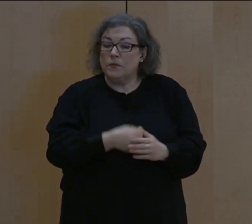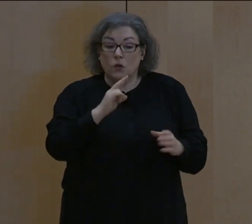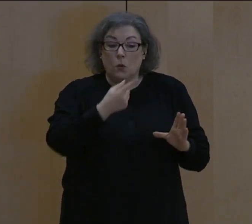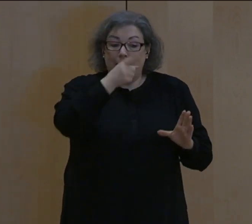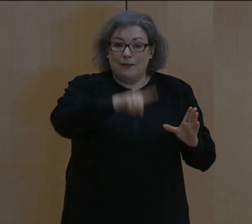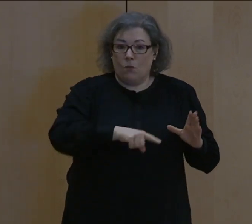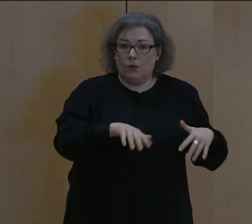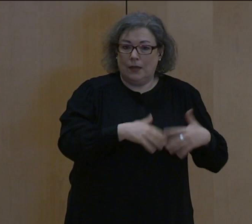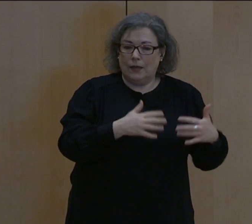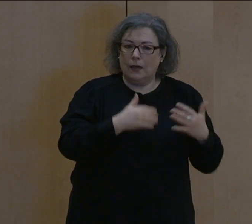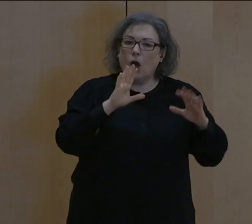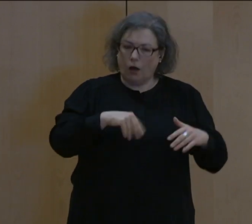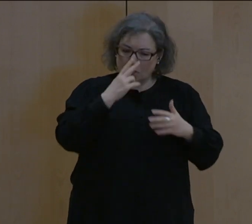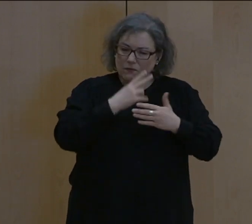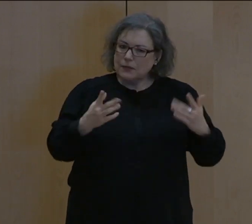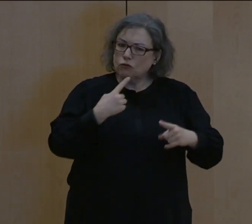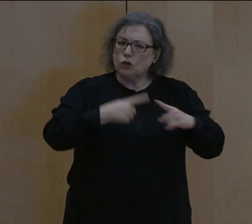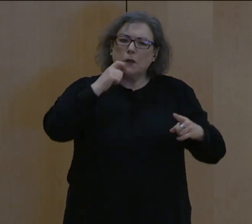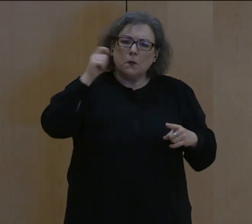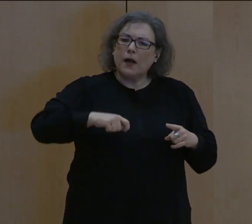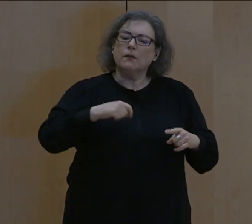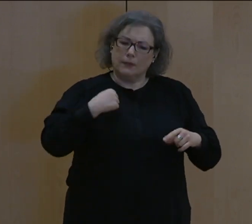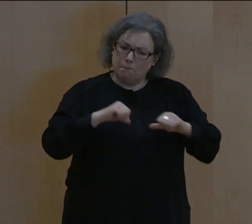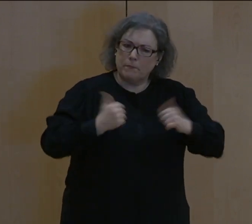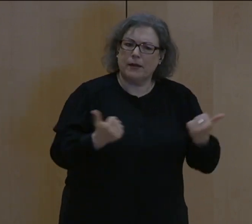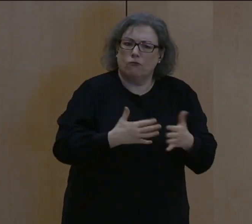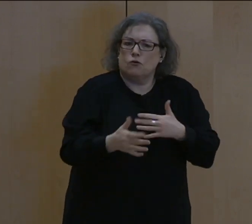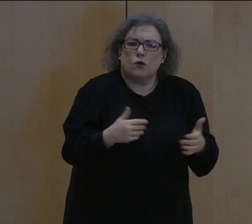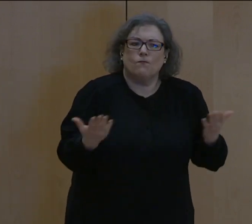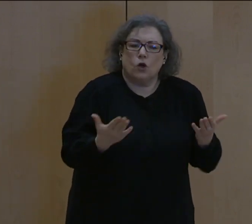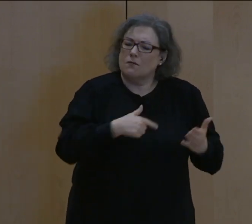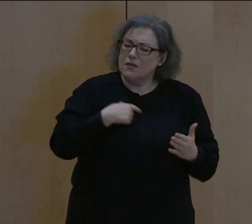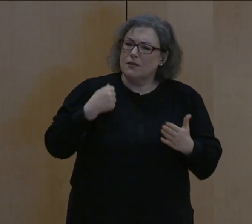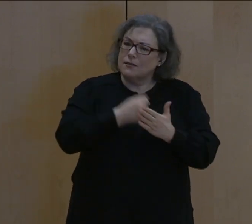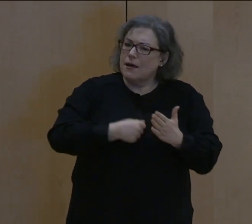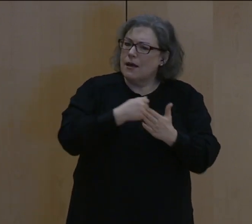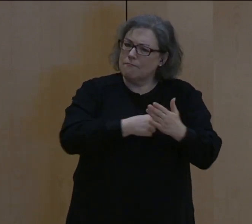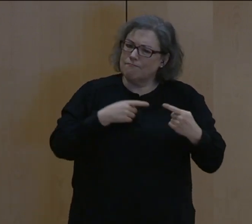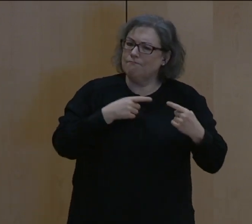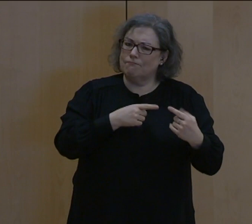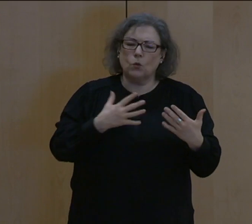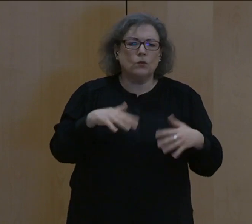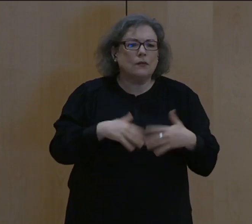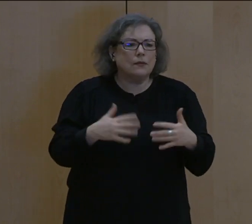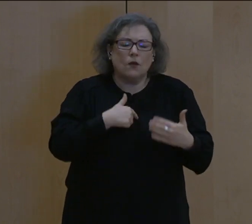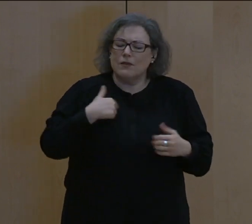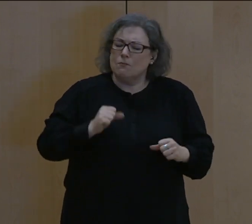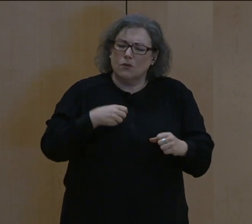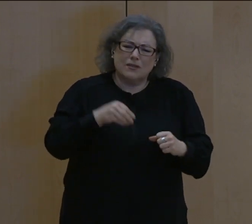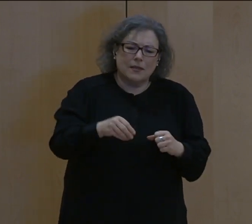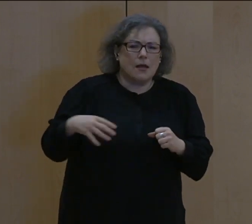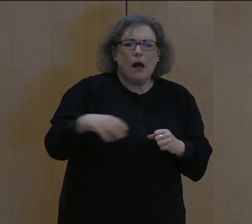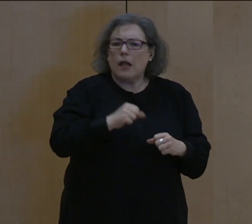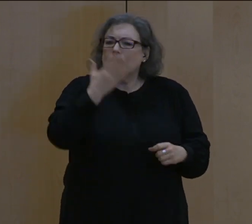do. We are together in our anti-war coalition, and we need to do our best to make sure that Russia seeks peace. It